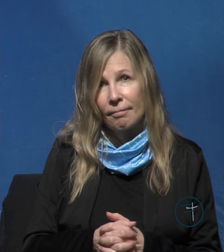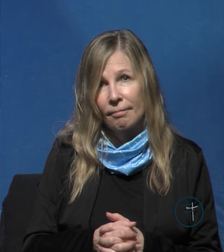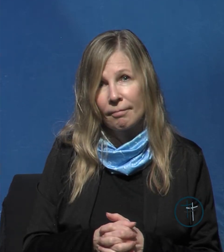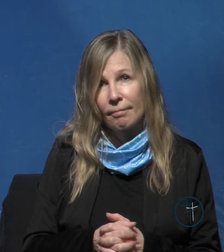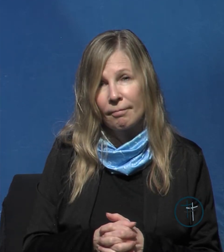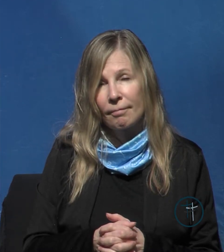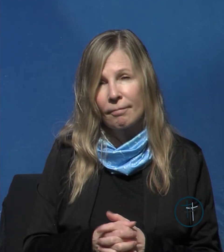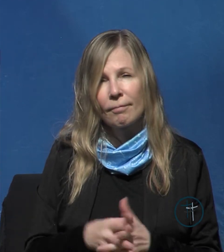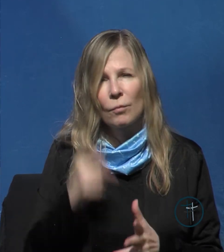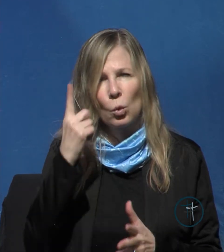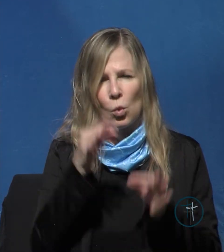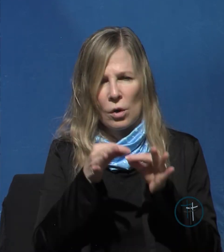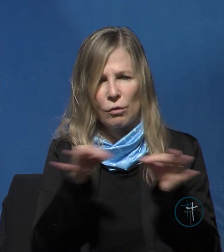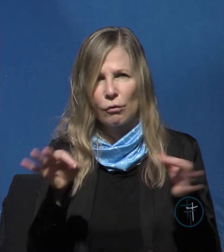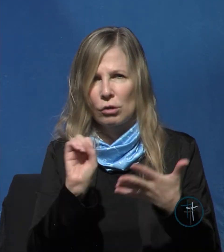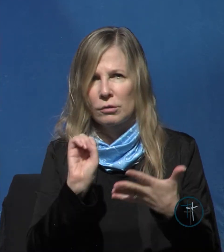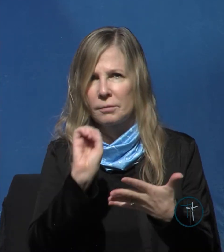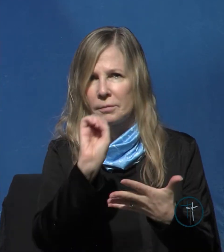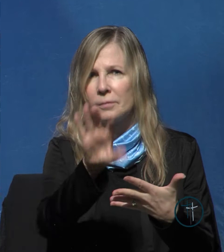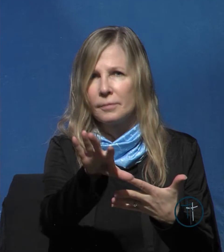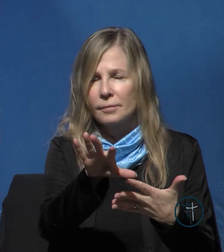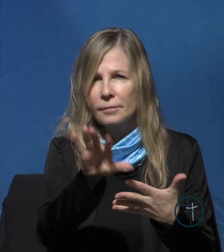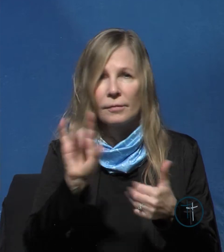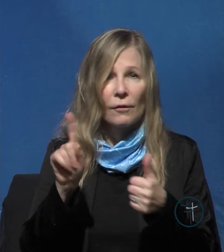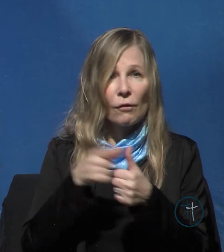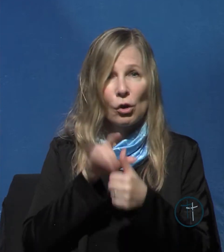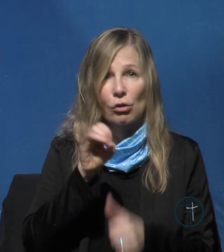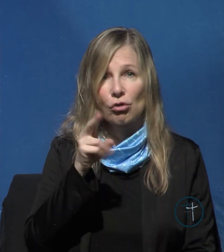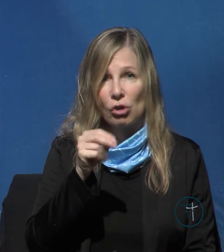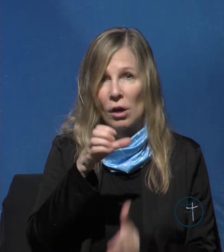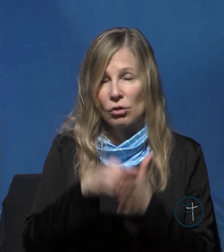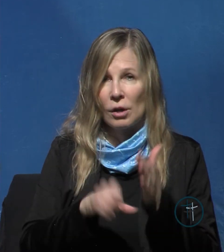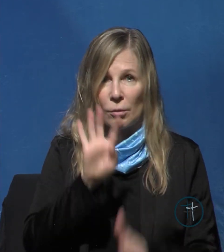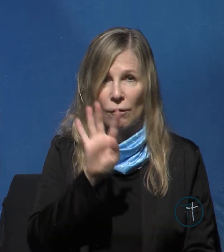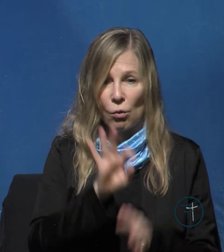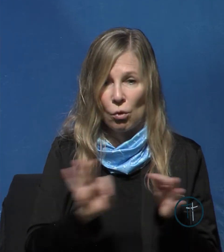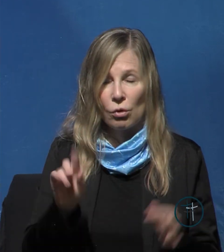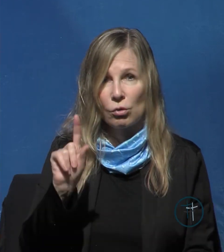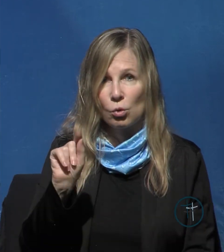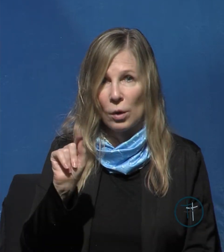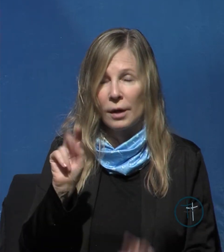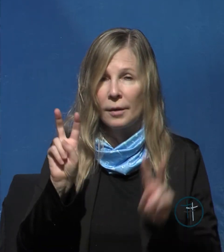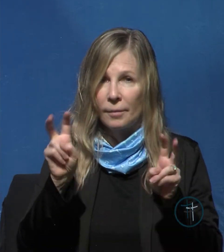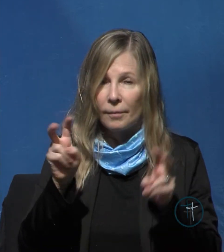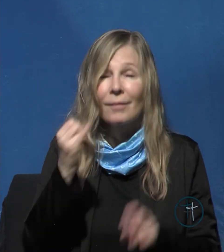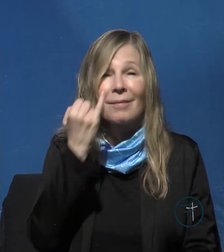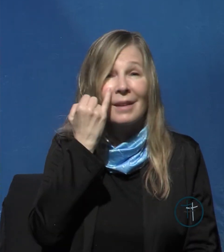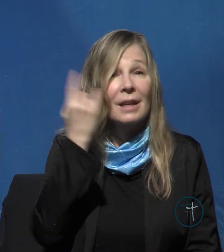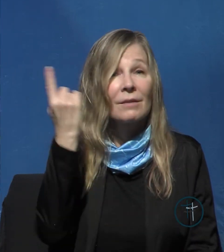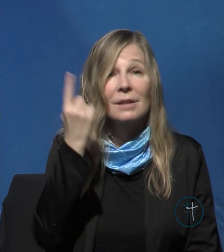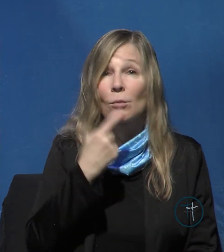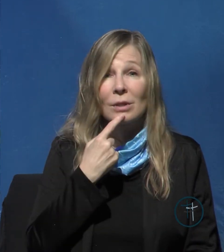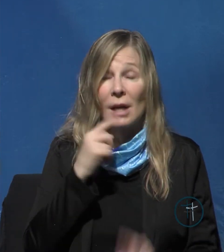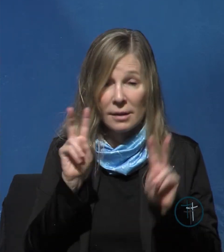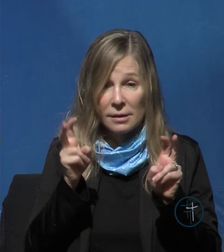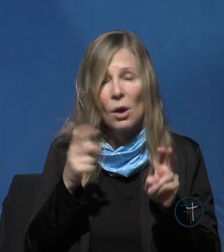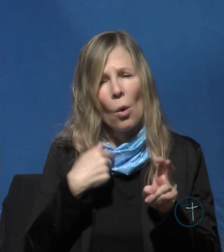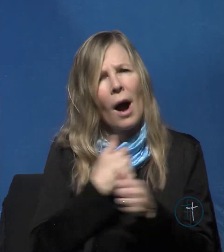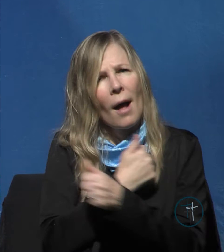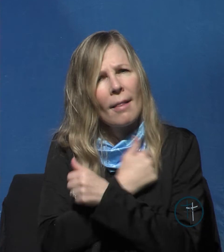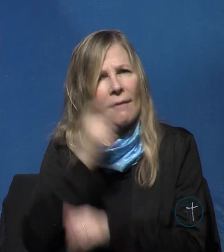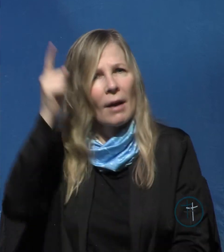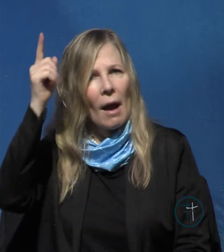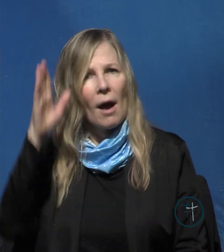I'll read one verse. I have multiple verses in my notes. I'll read from 1 John 4:20. If someone says, I